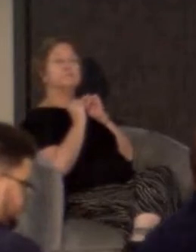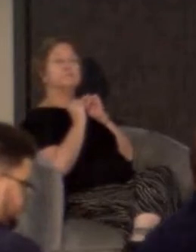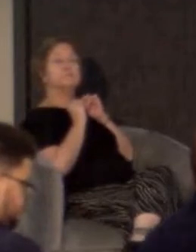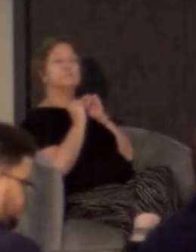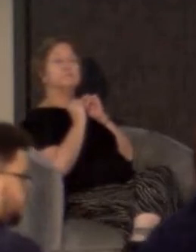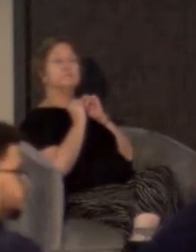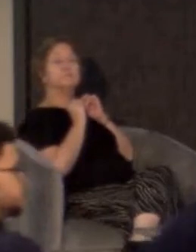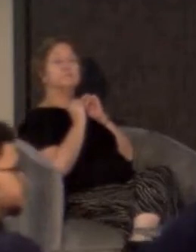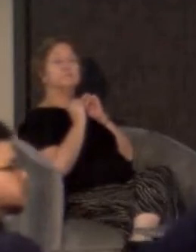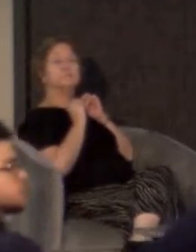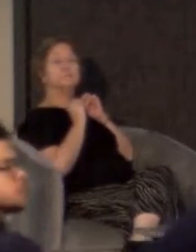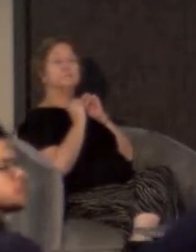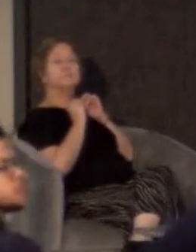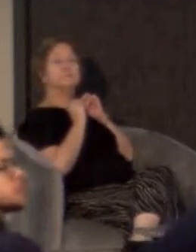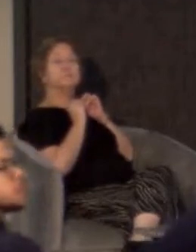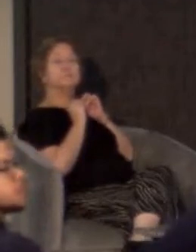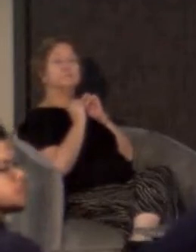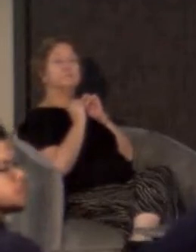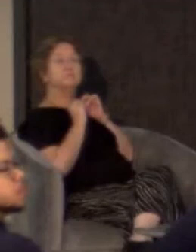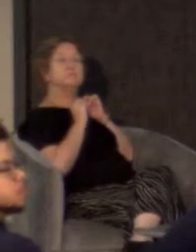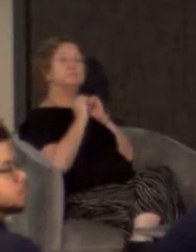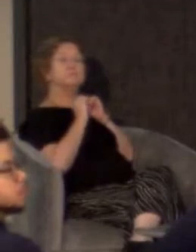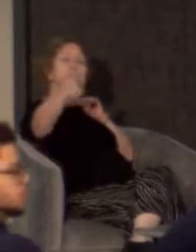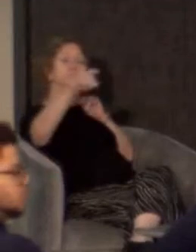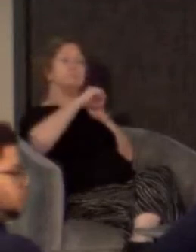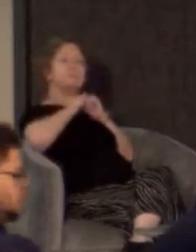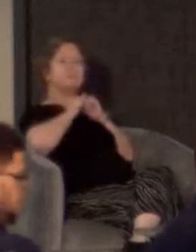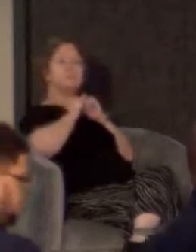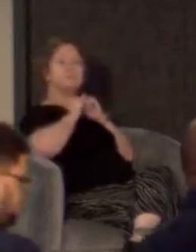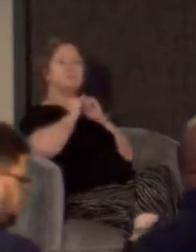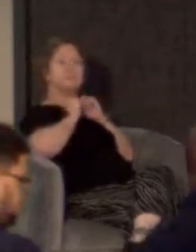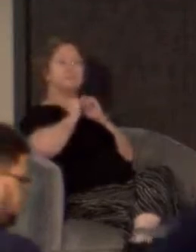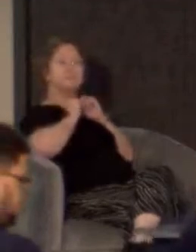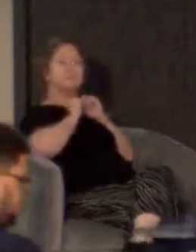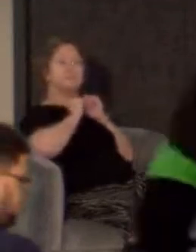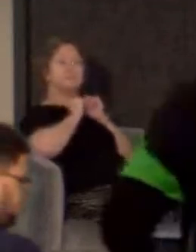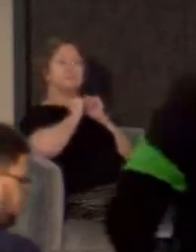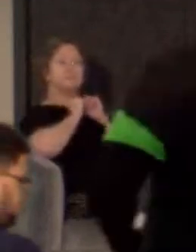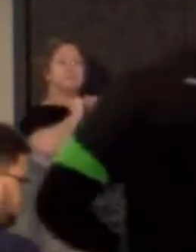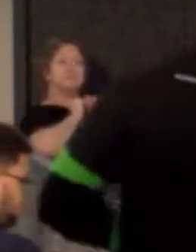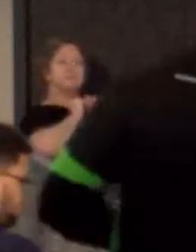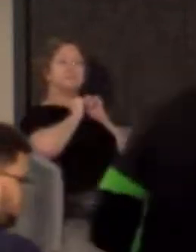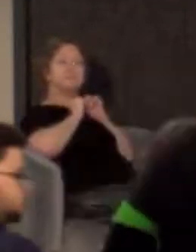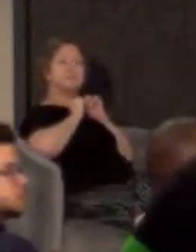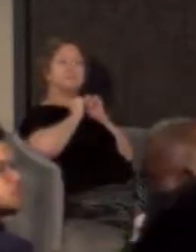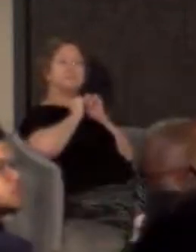to the gentleman here. No, over here, sir. Thank you.